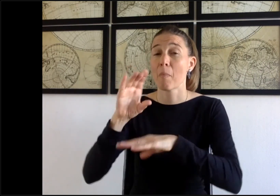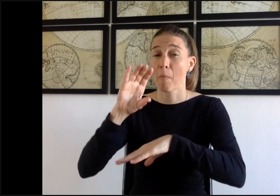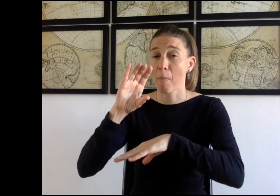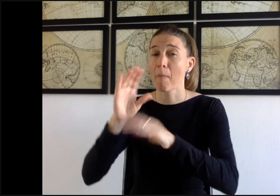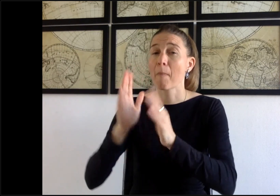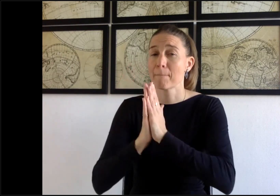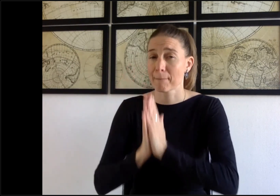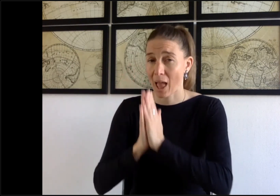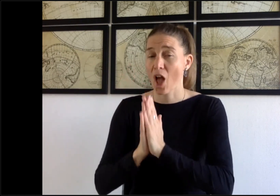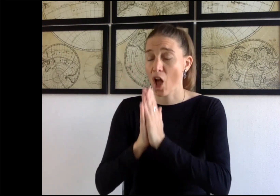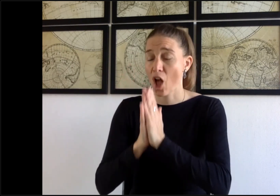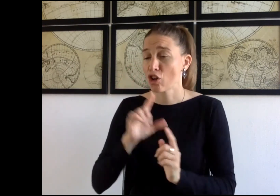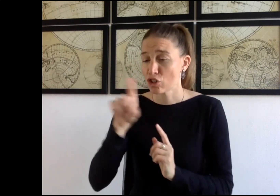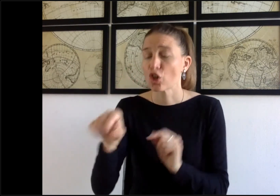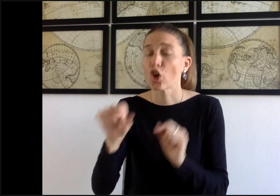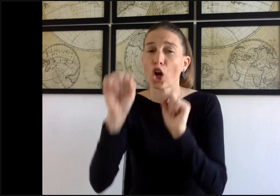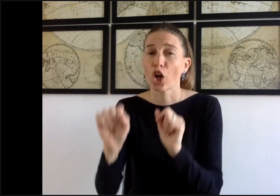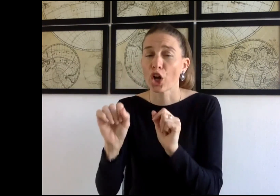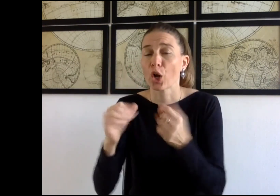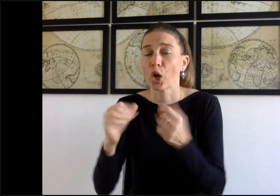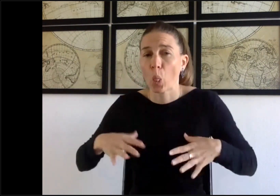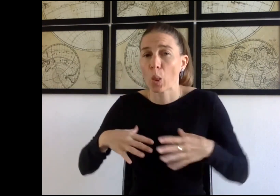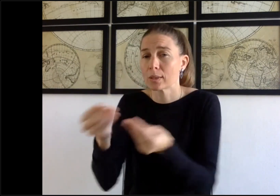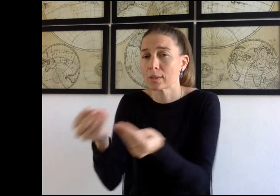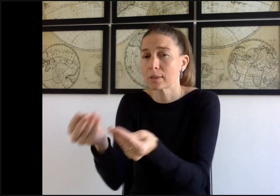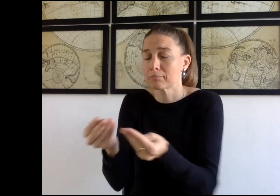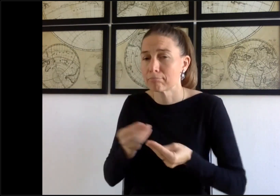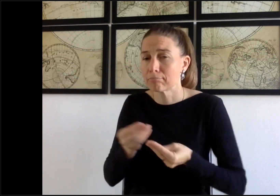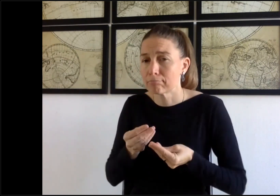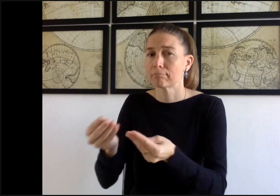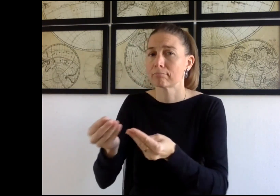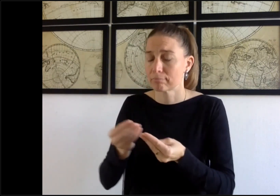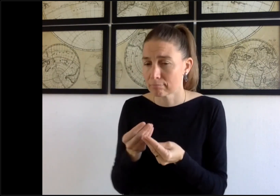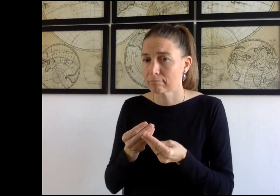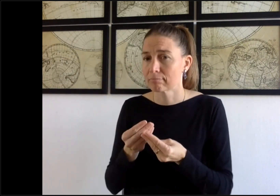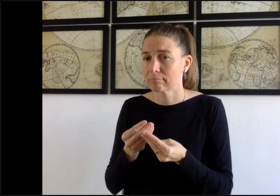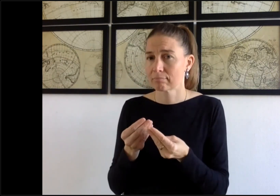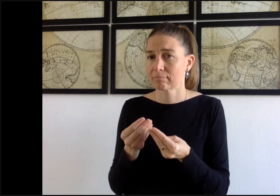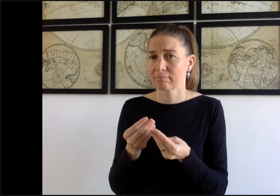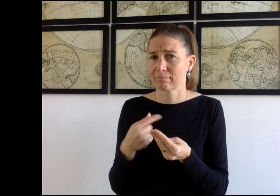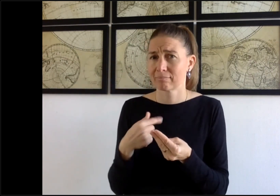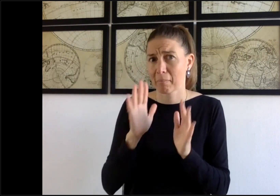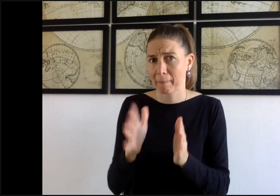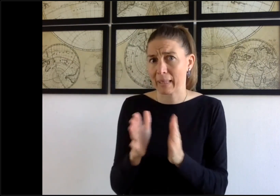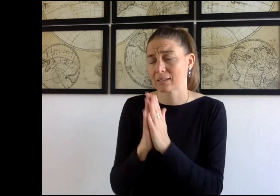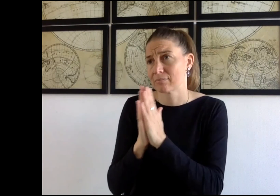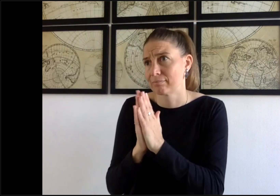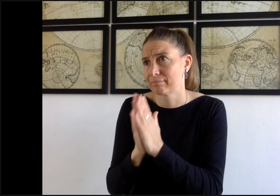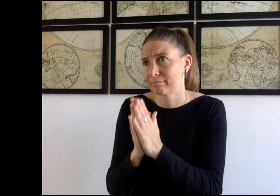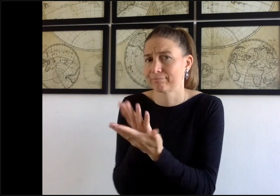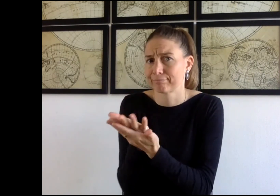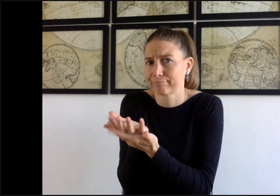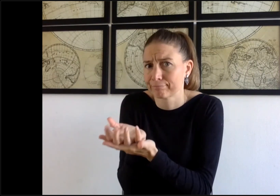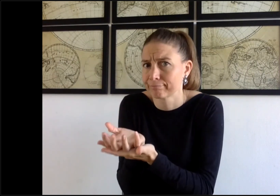some clothes from them, and yeah, I had to live in quite